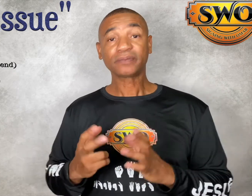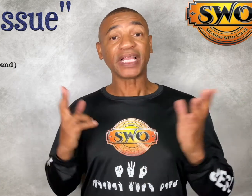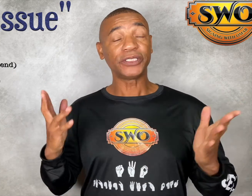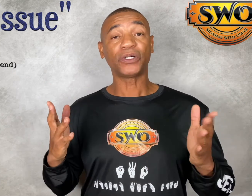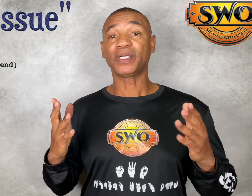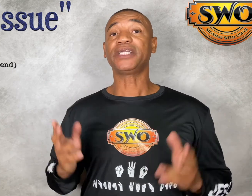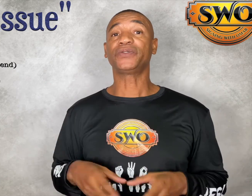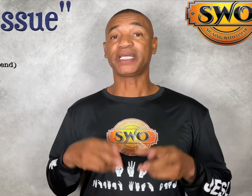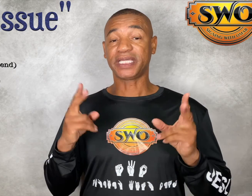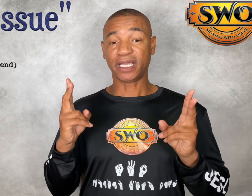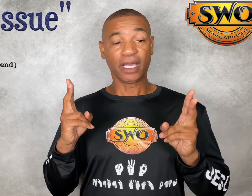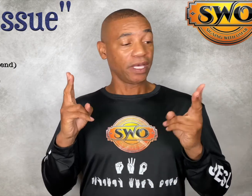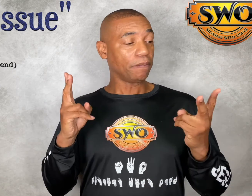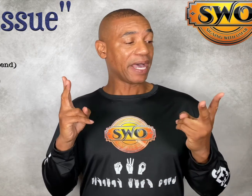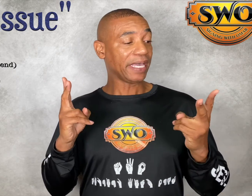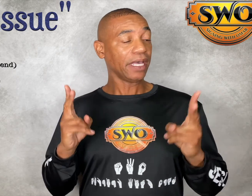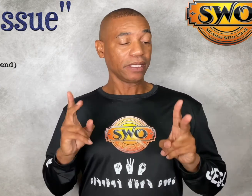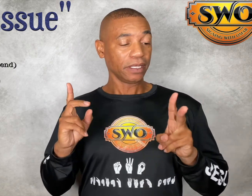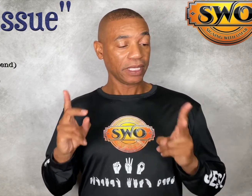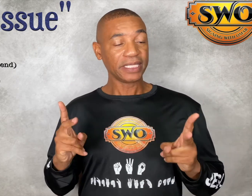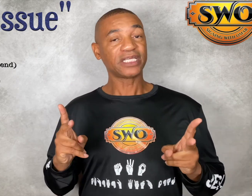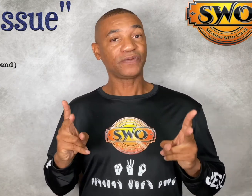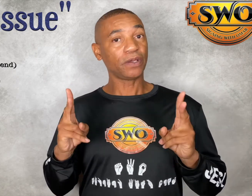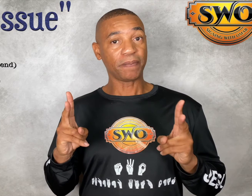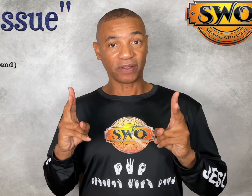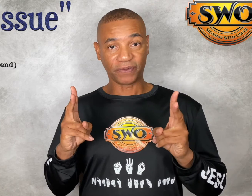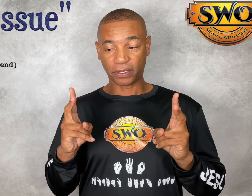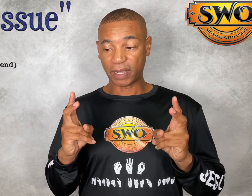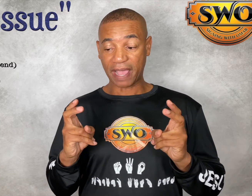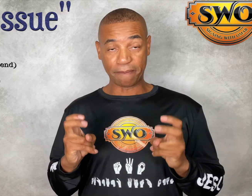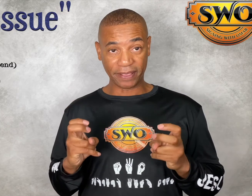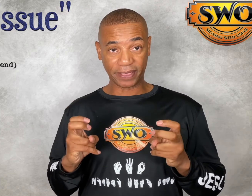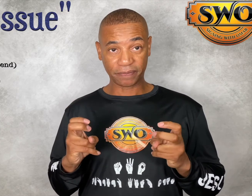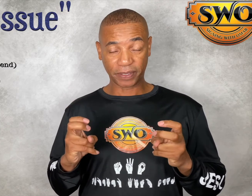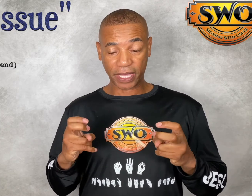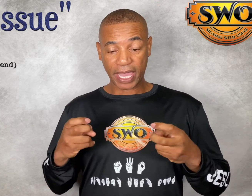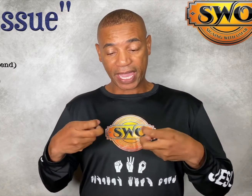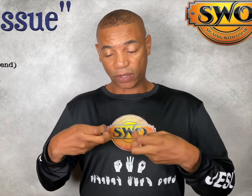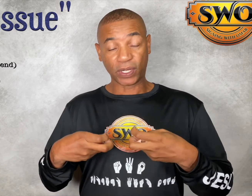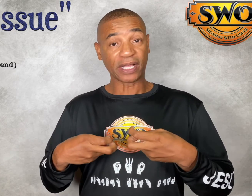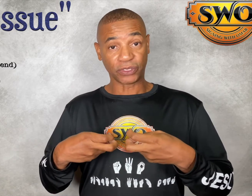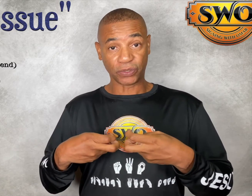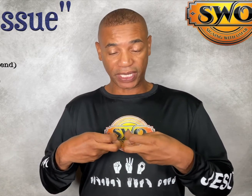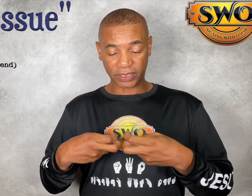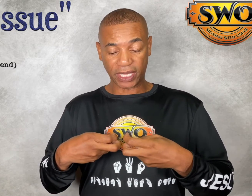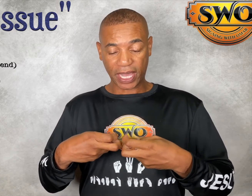And so what I do is I take my index finger, my middle finger, I bend them, and then what I'll do is I